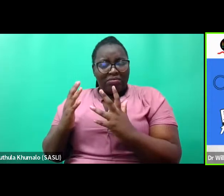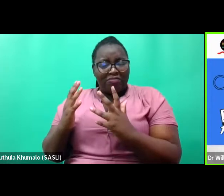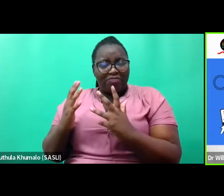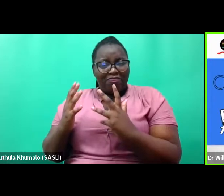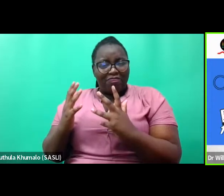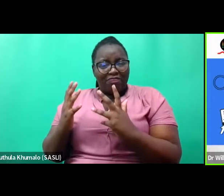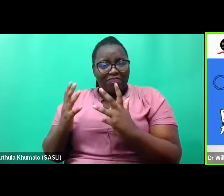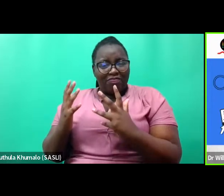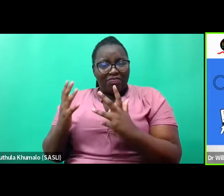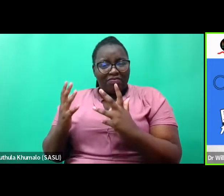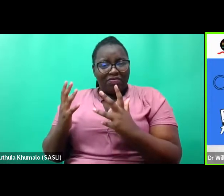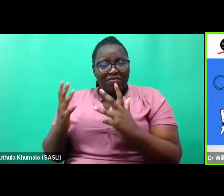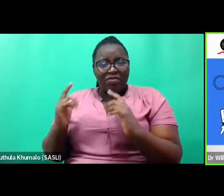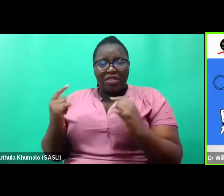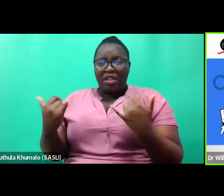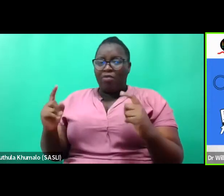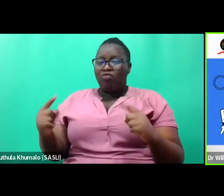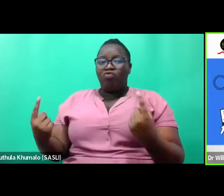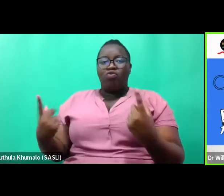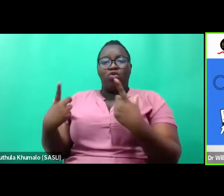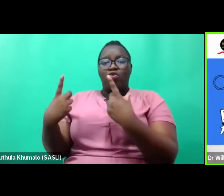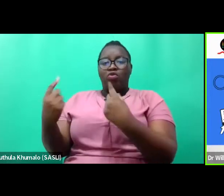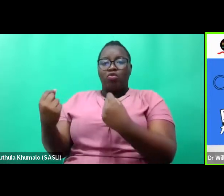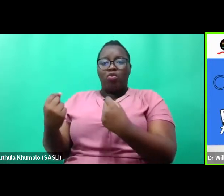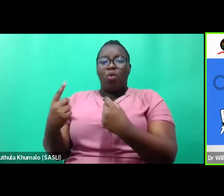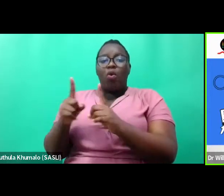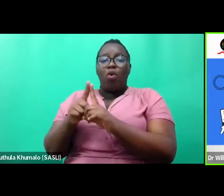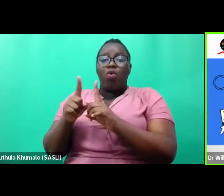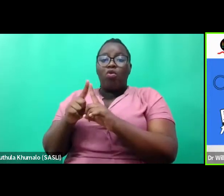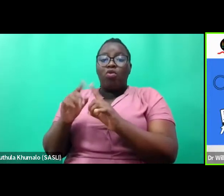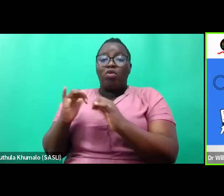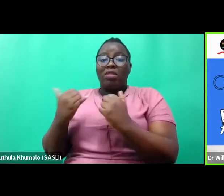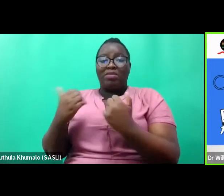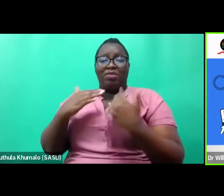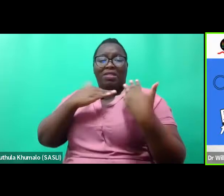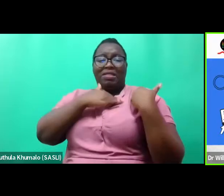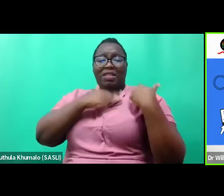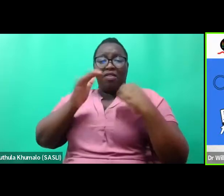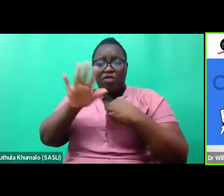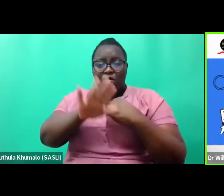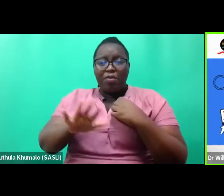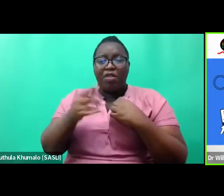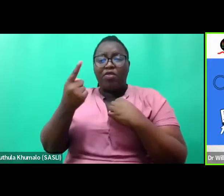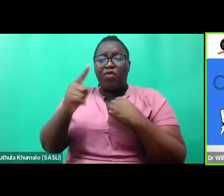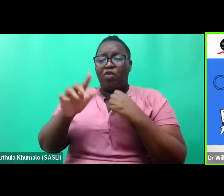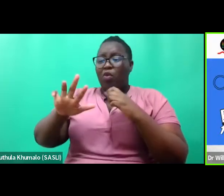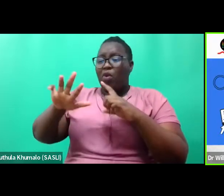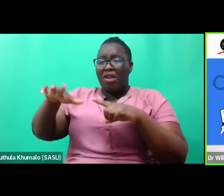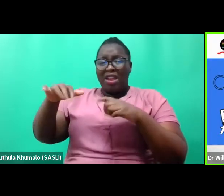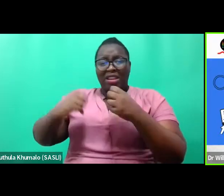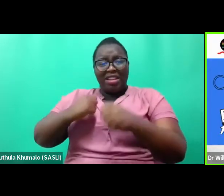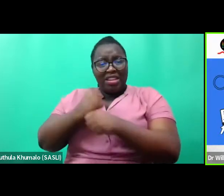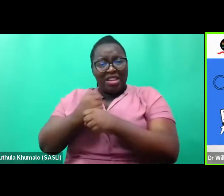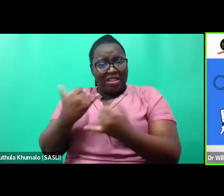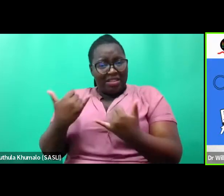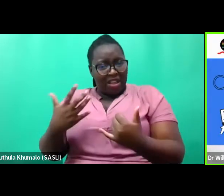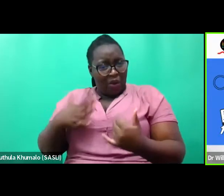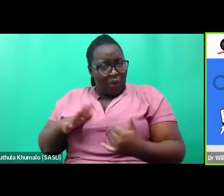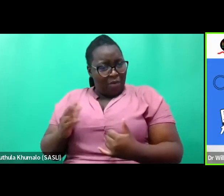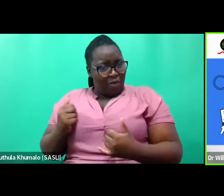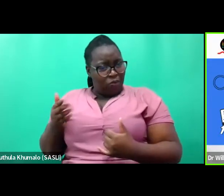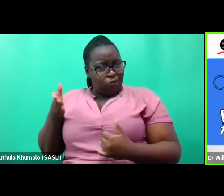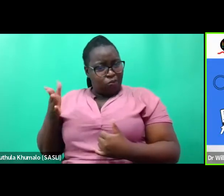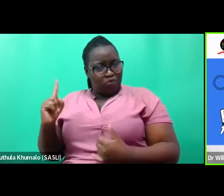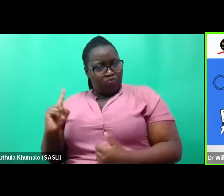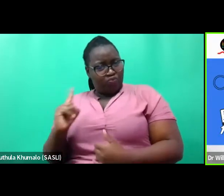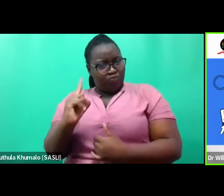I couldn't do it. It's been my safe space for 19 years, and now you want me to bring school into it. Absolutely. Okay,